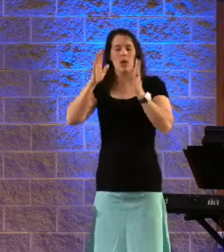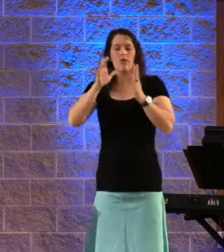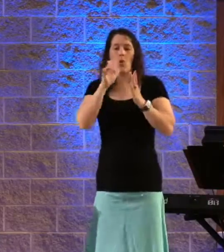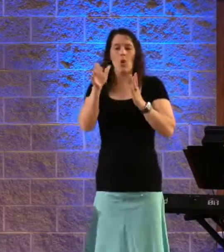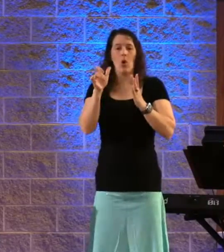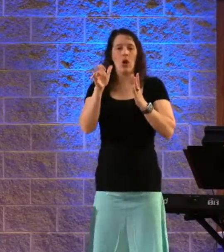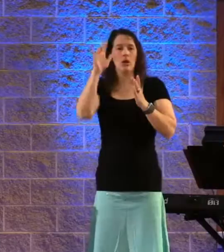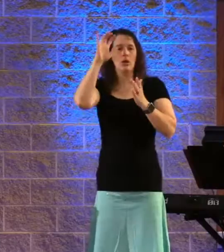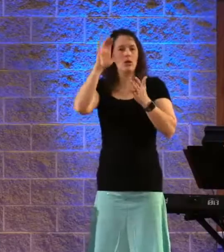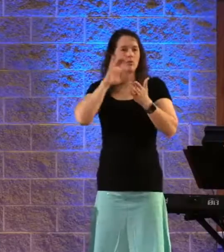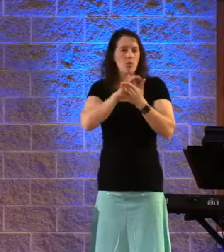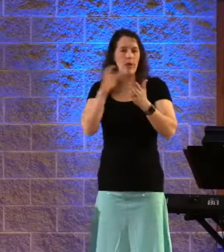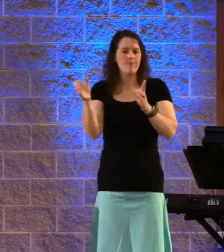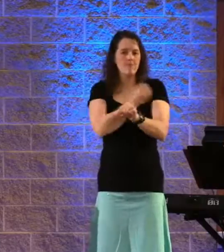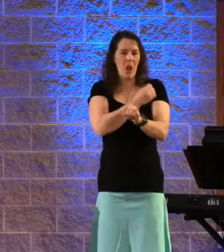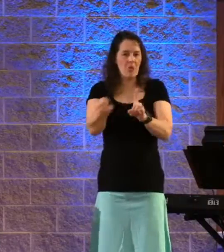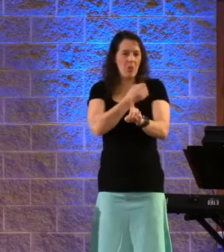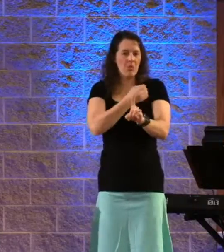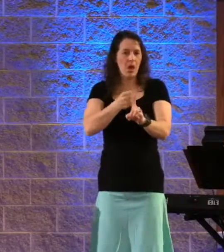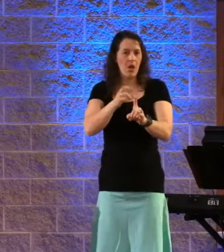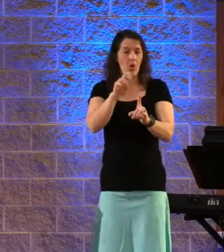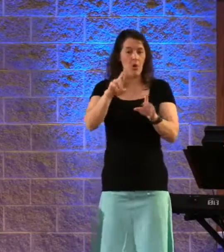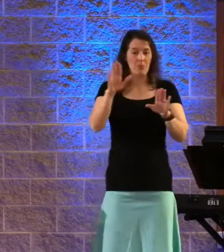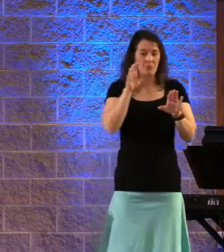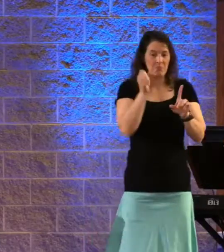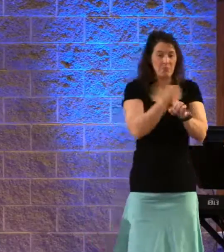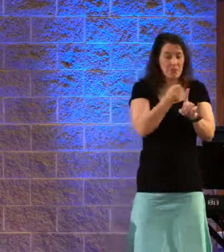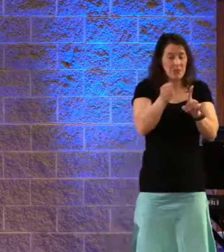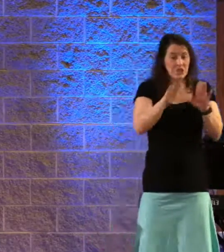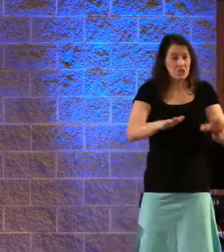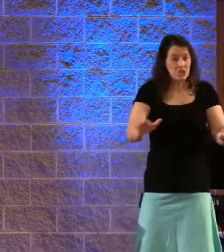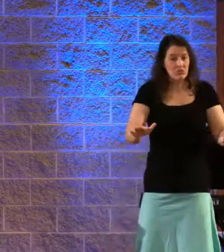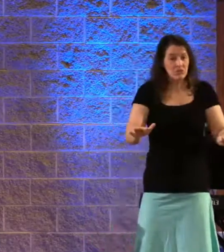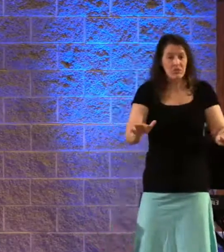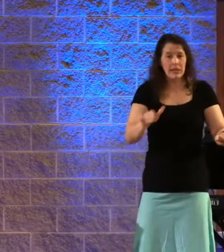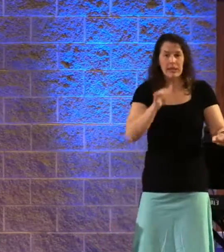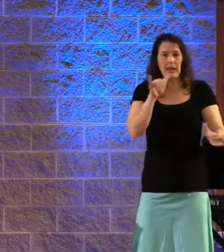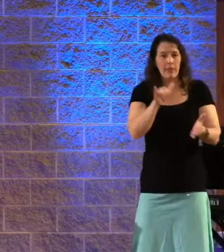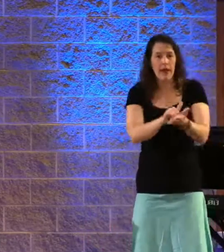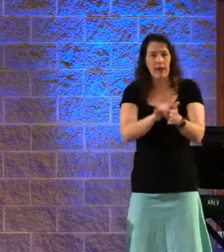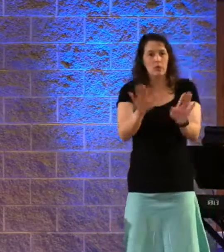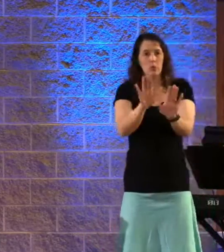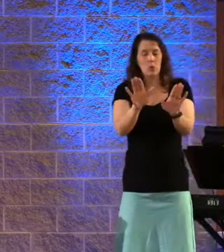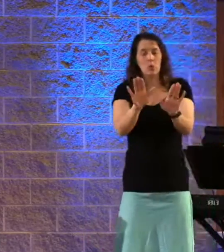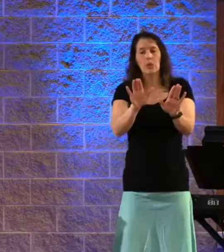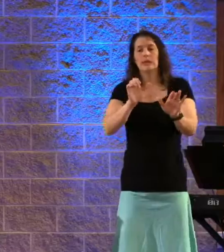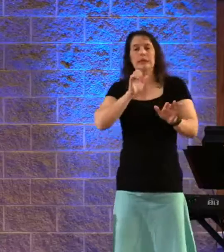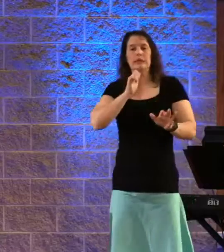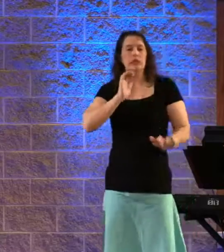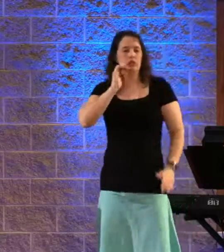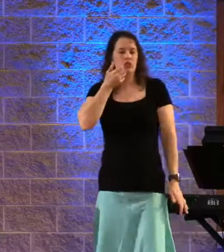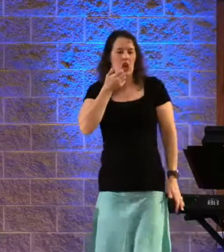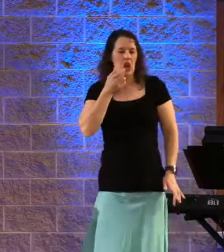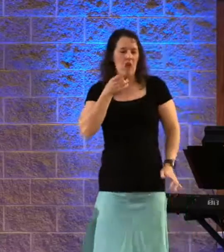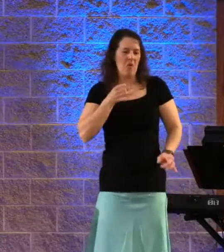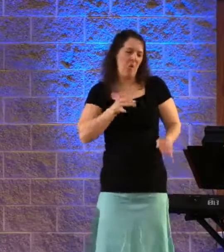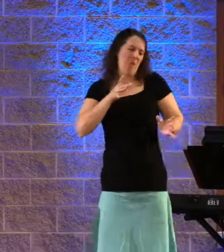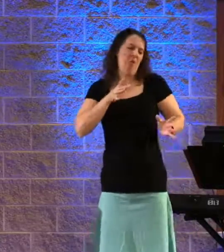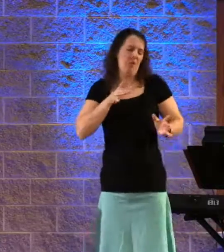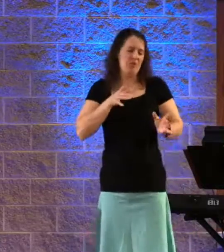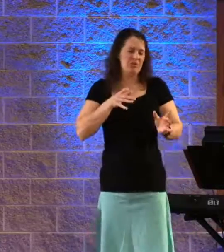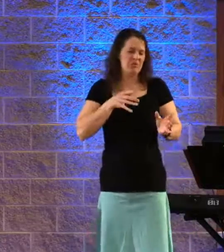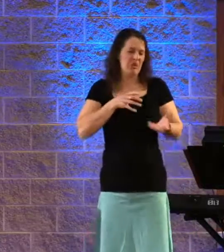beating them senseless or beating the children senseless. Not that. We're to never shame or to